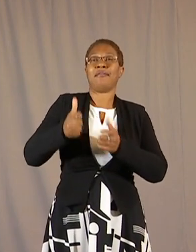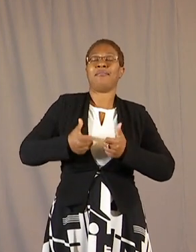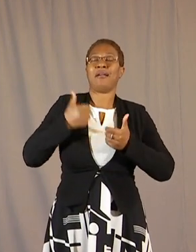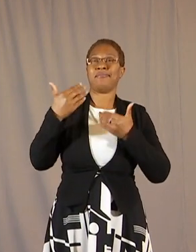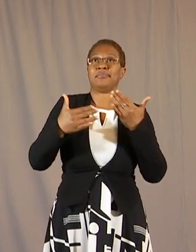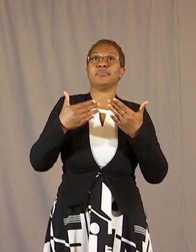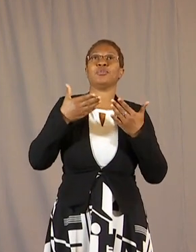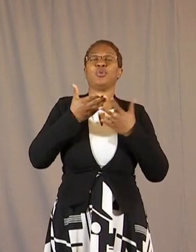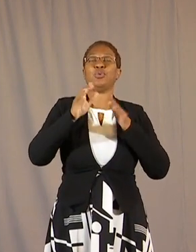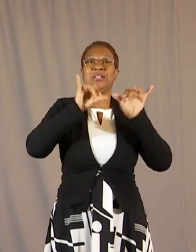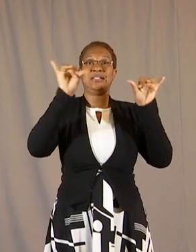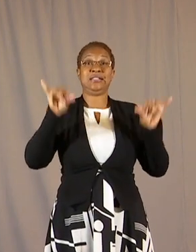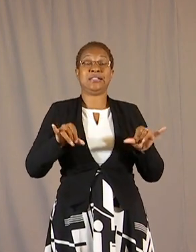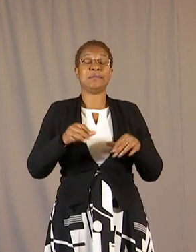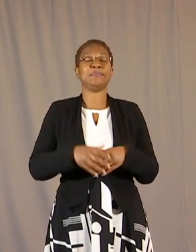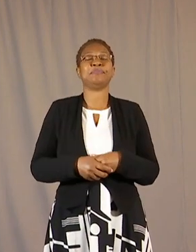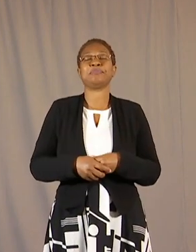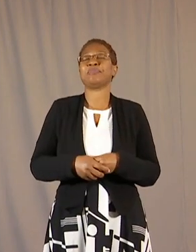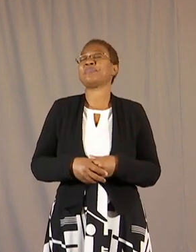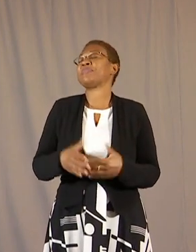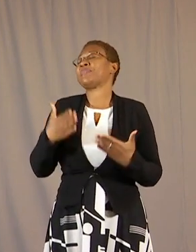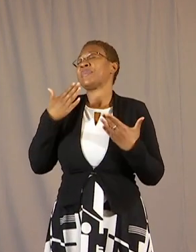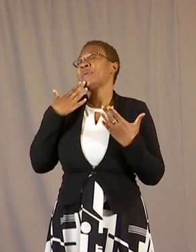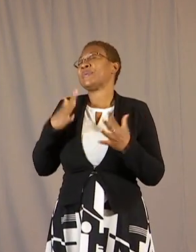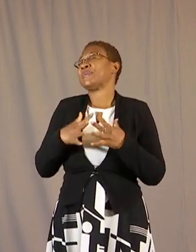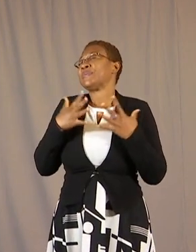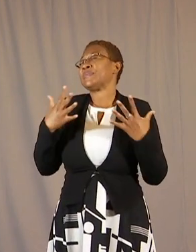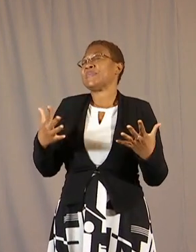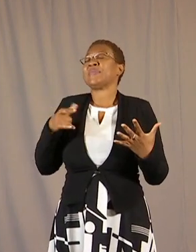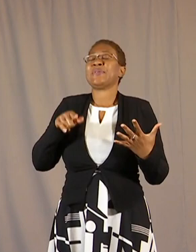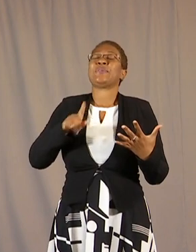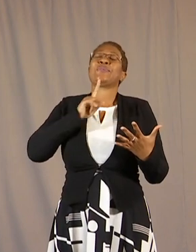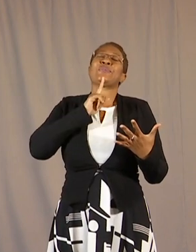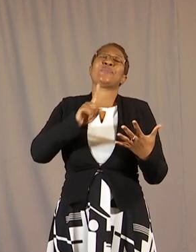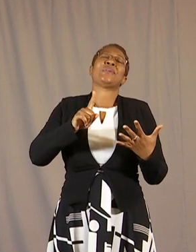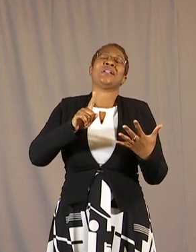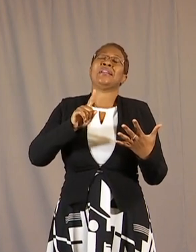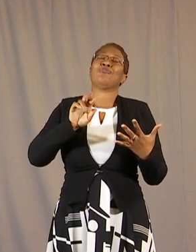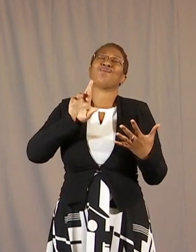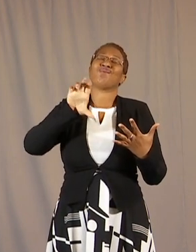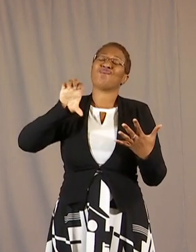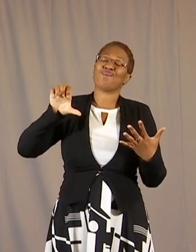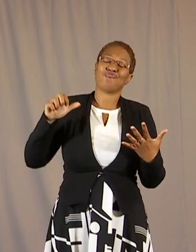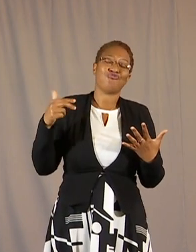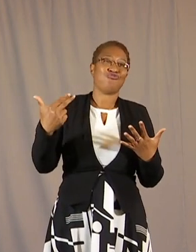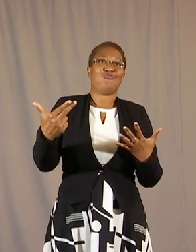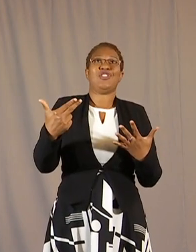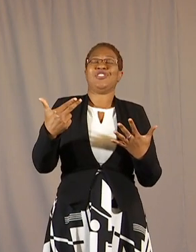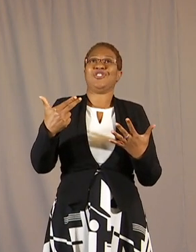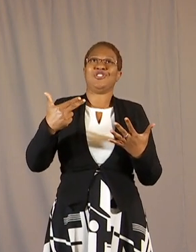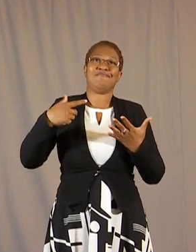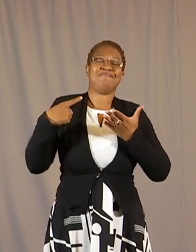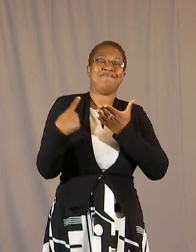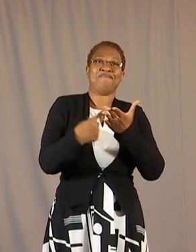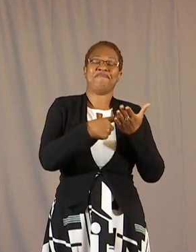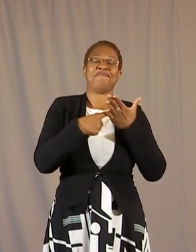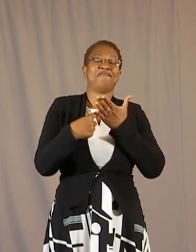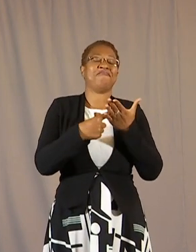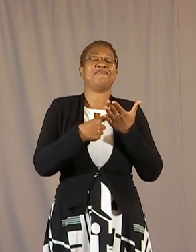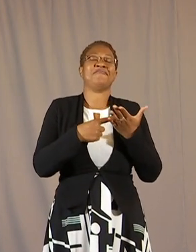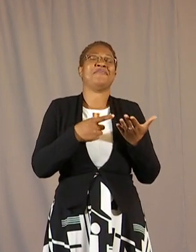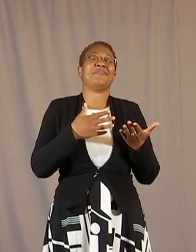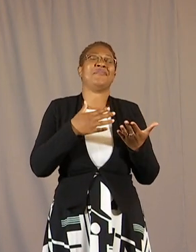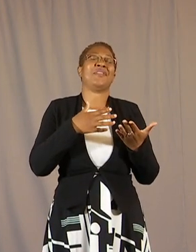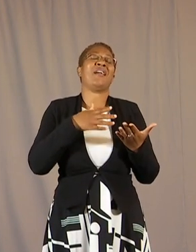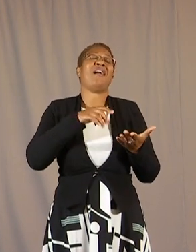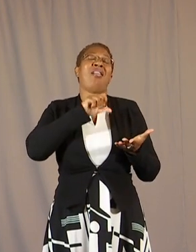Thank you so much. This has been incredibly fruitful and rich. I really like this takeaway